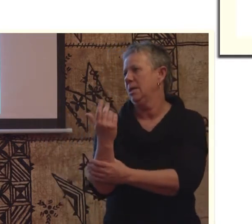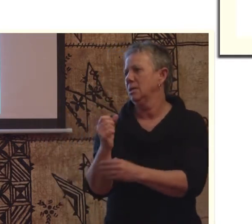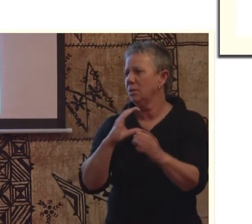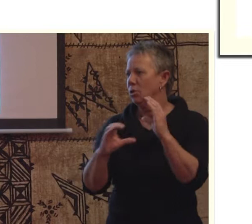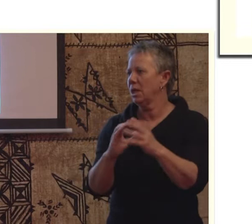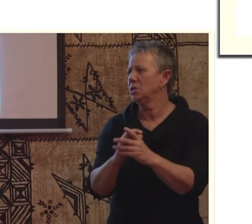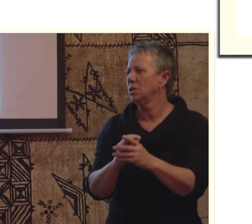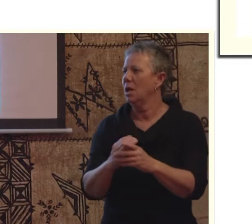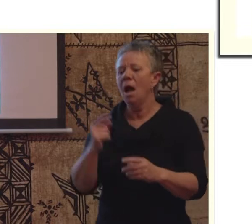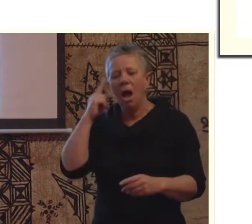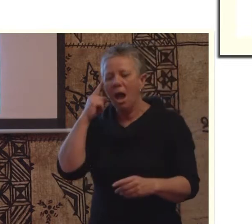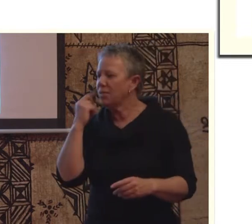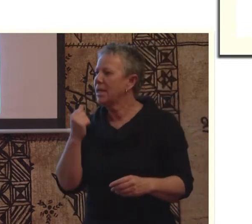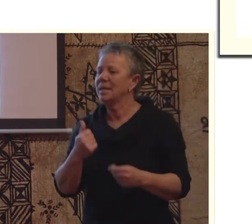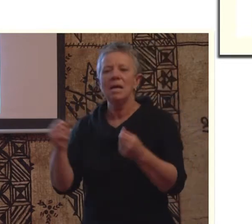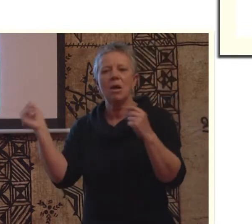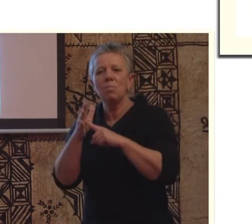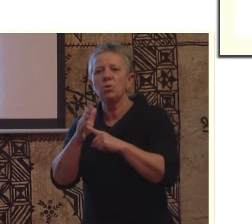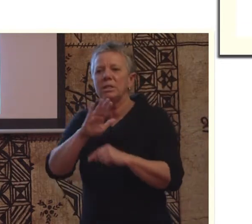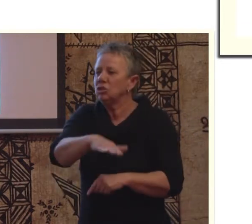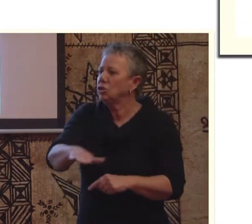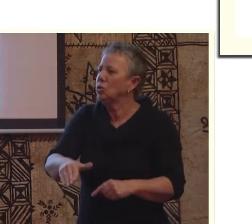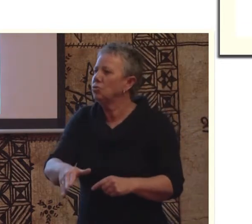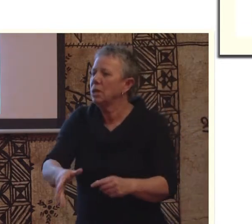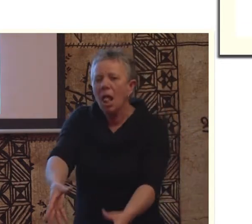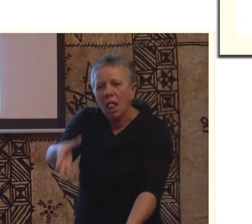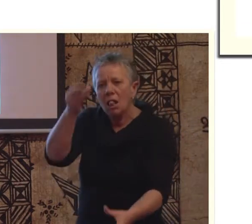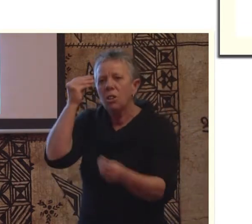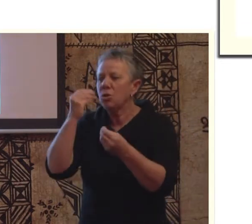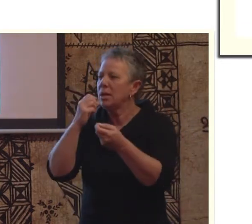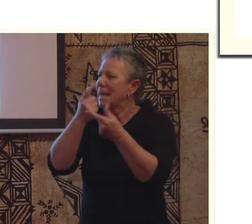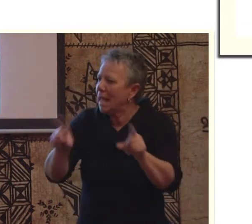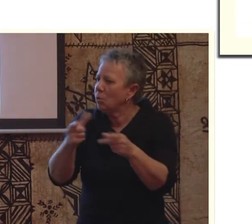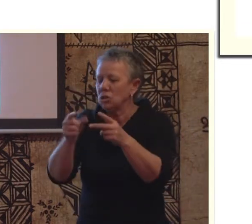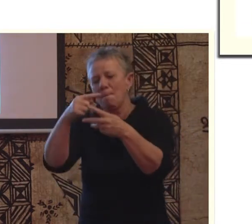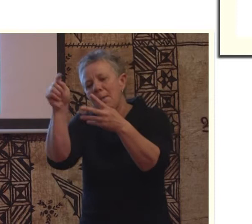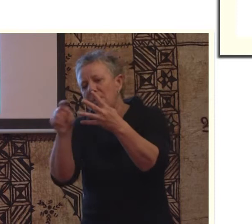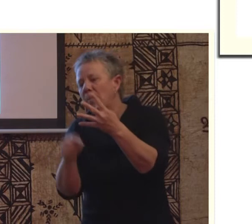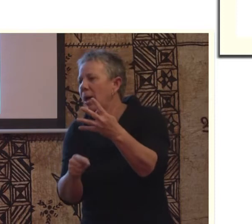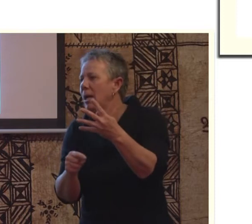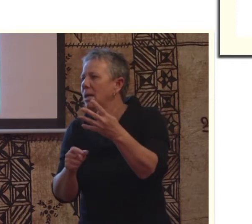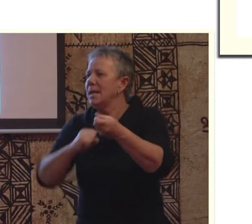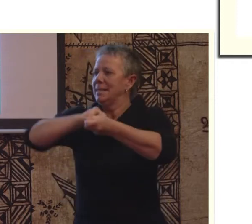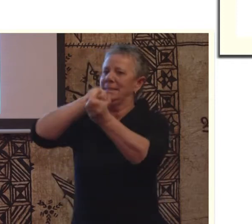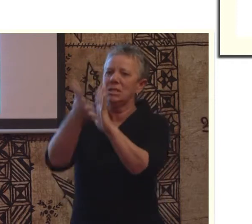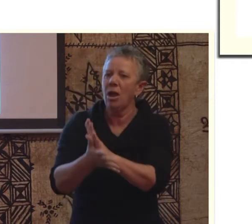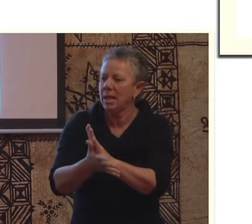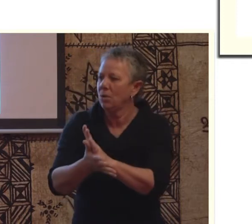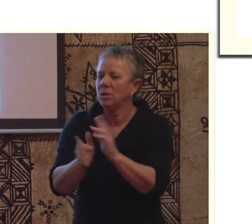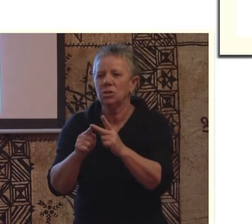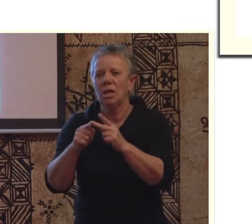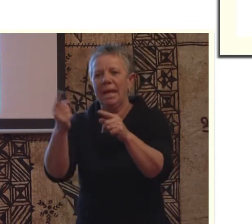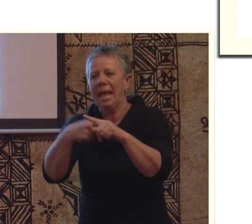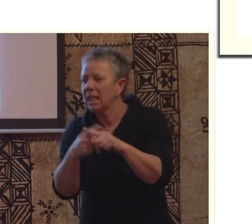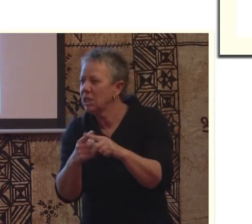to help their children to learn whatever languages are important for them, be it New Zealand Sign Language and English, English and